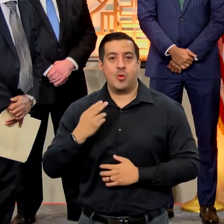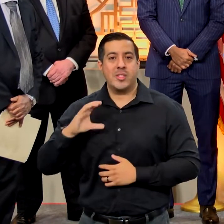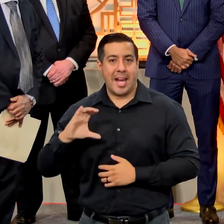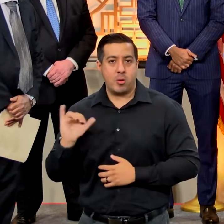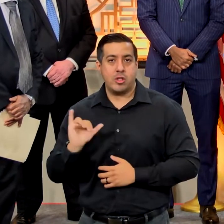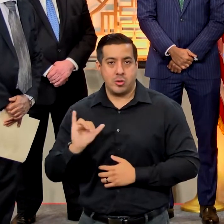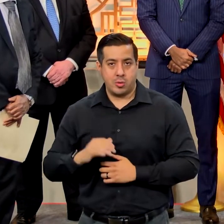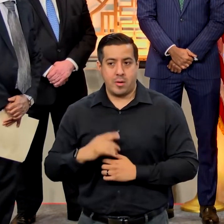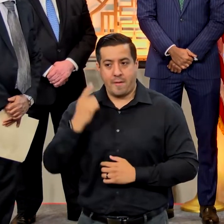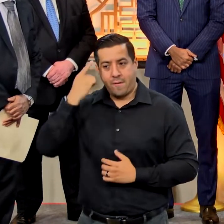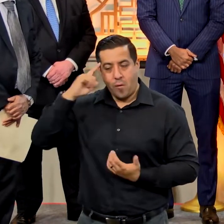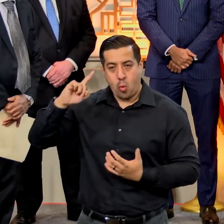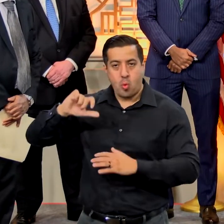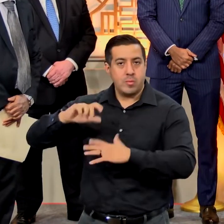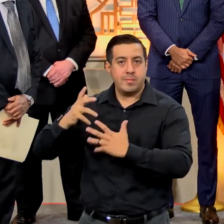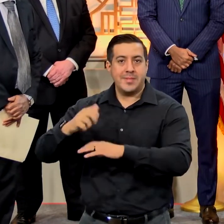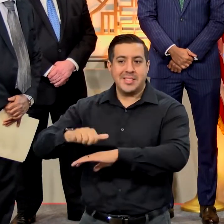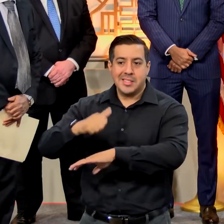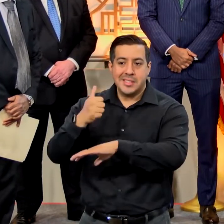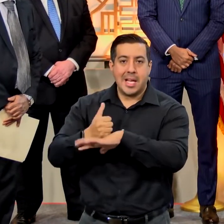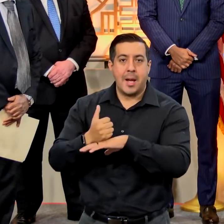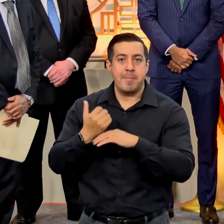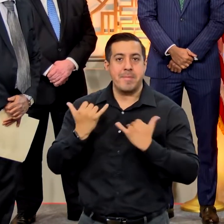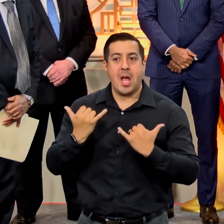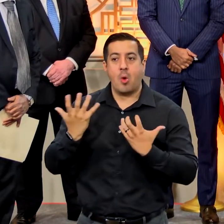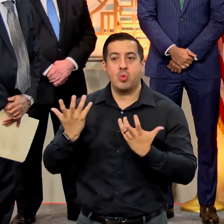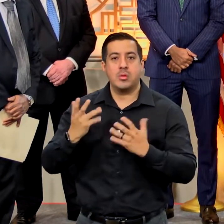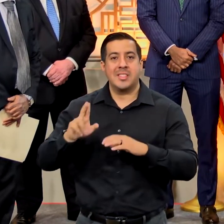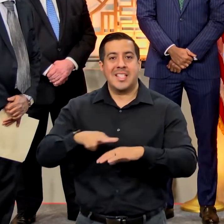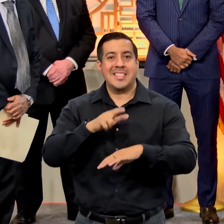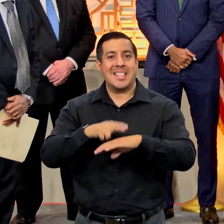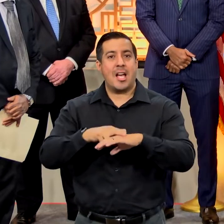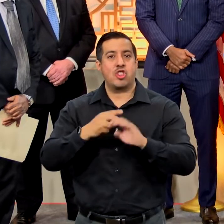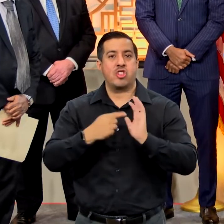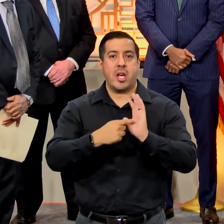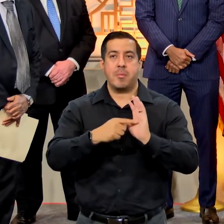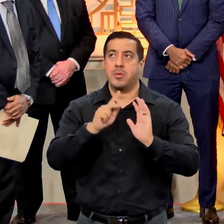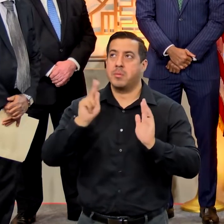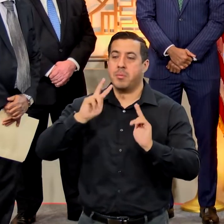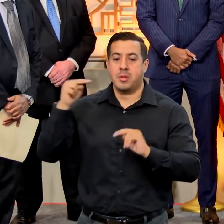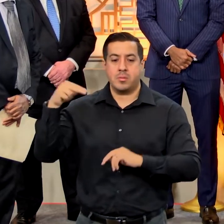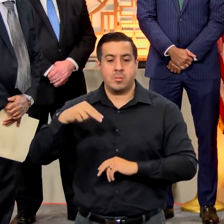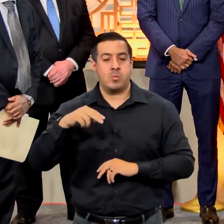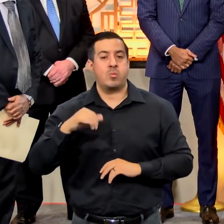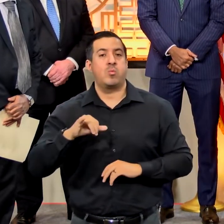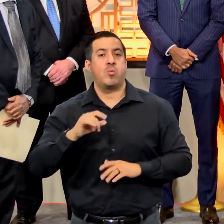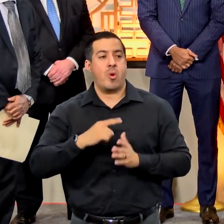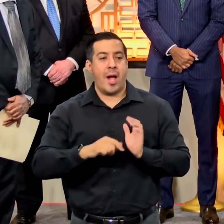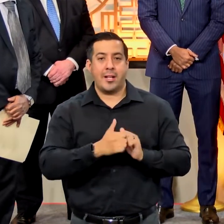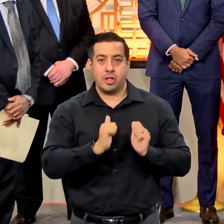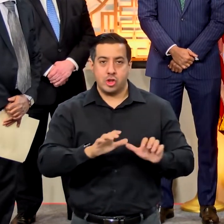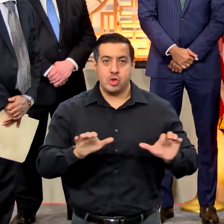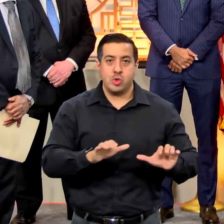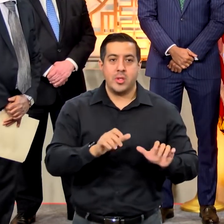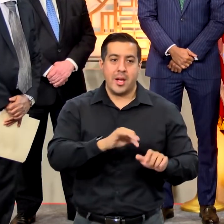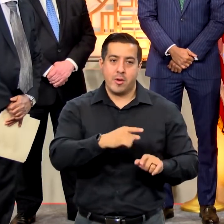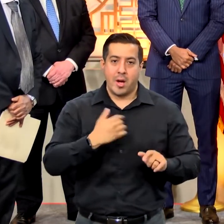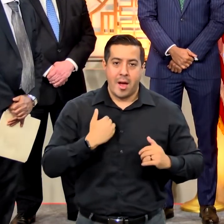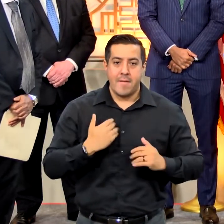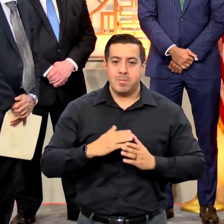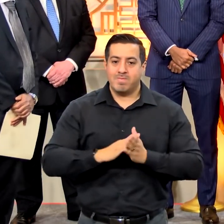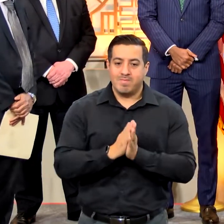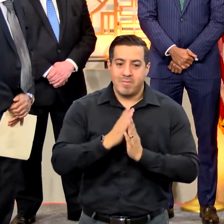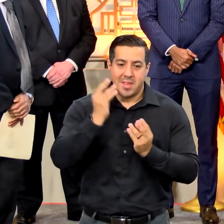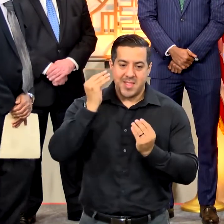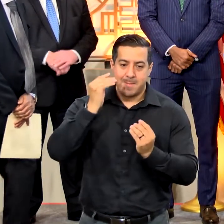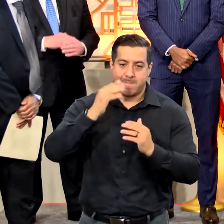County for setting now a national example of what can be done when you have the audacity to think about